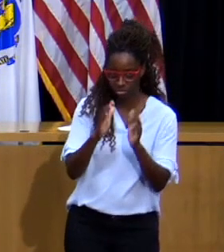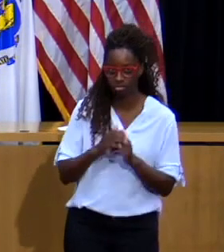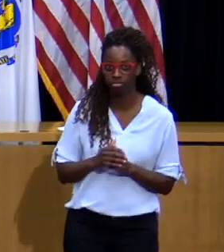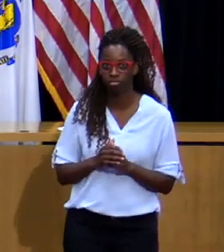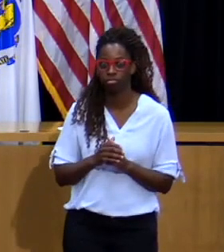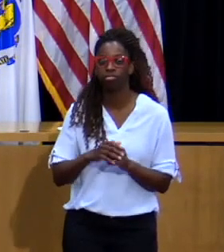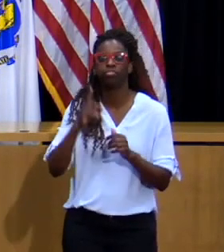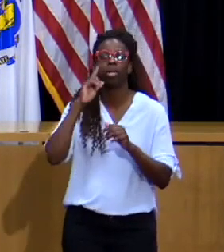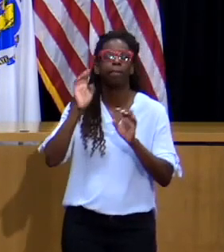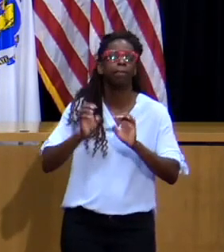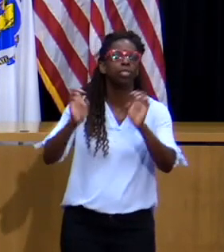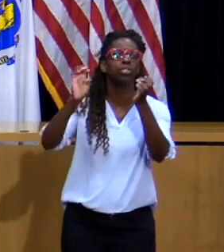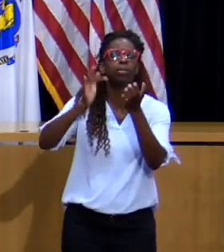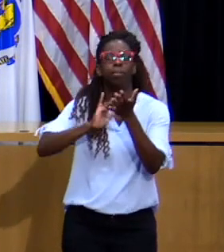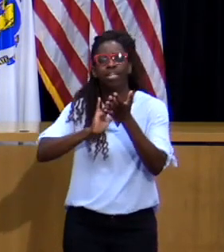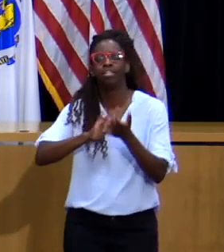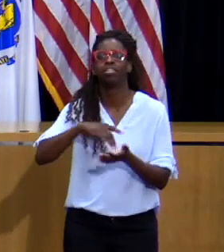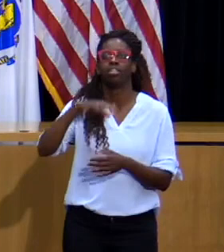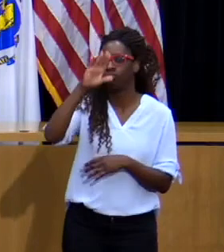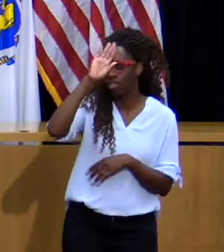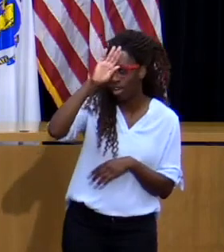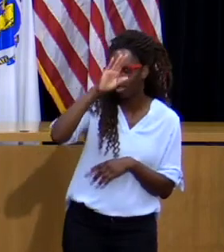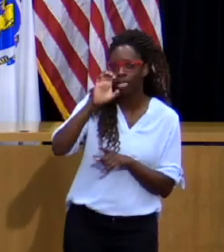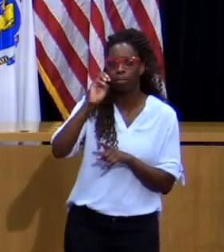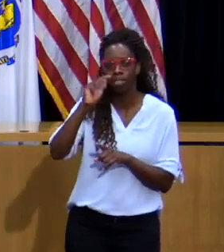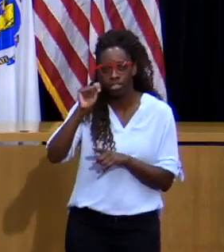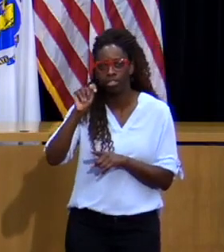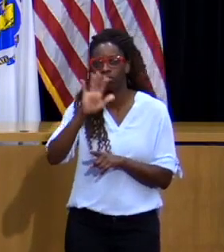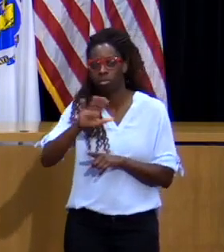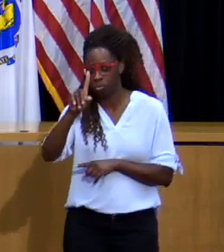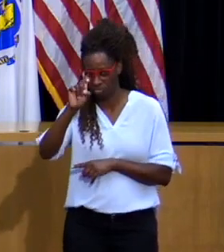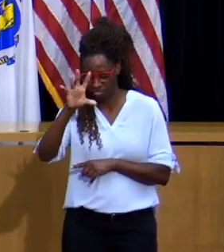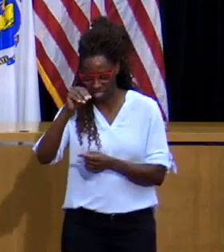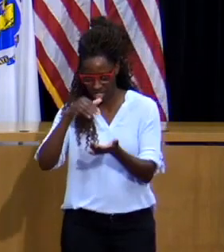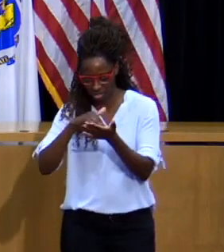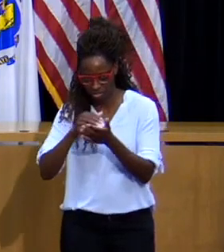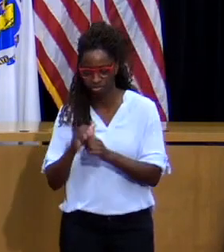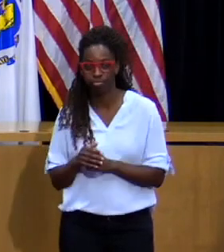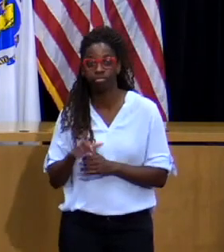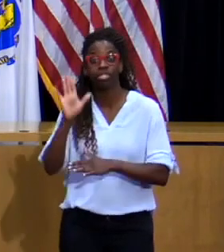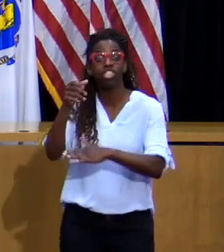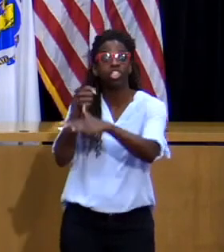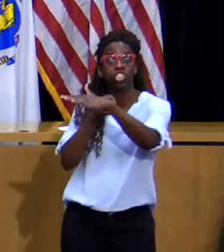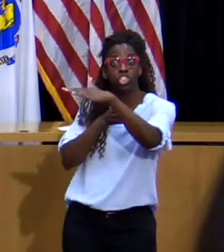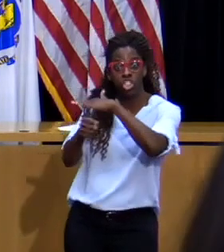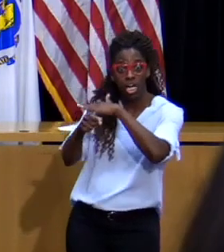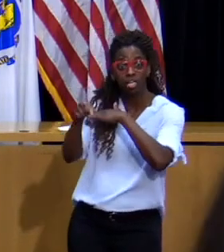50. Congregate care settings, including shelters and corrections, is about